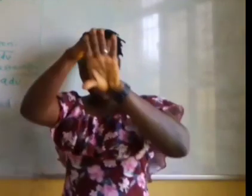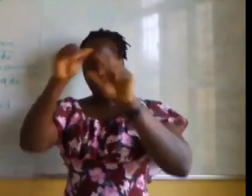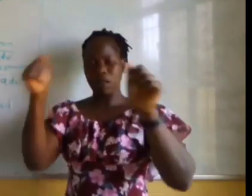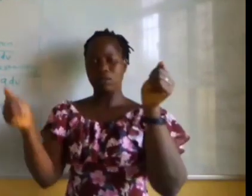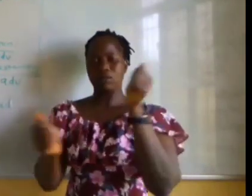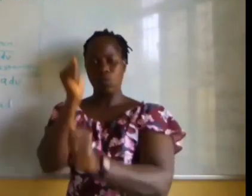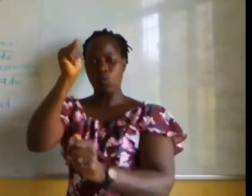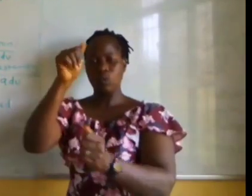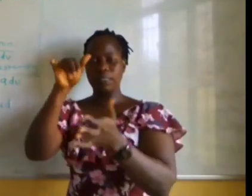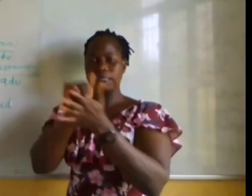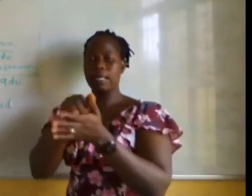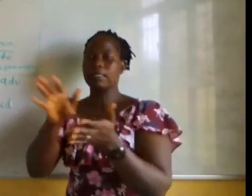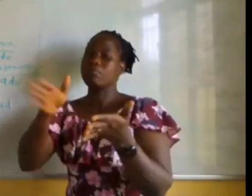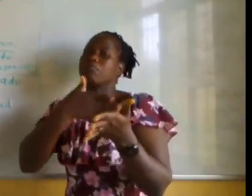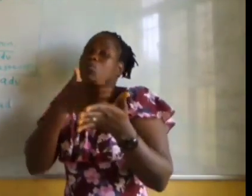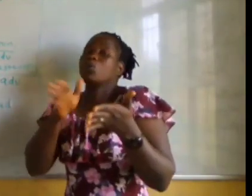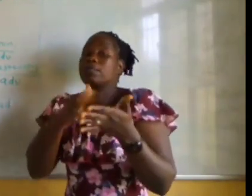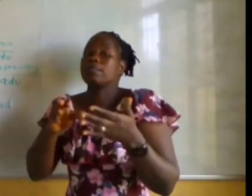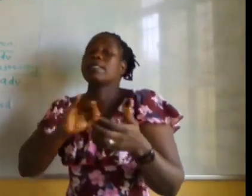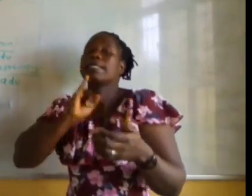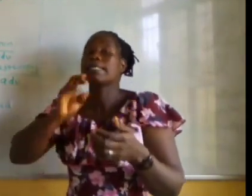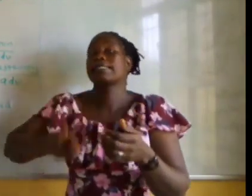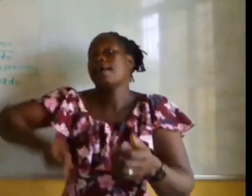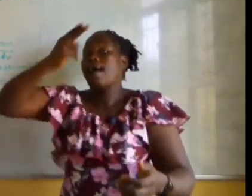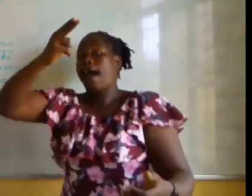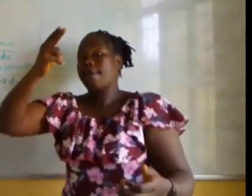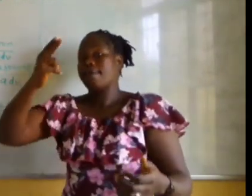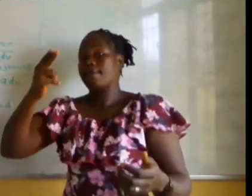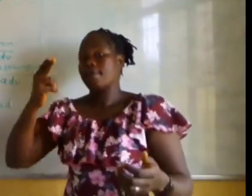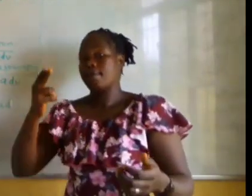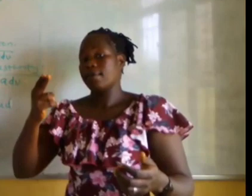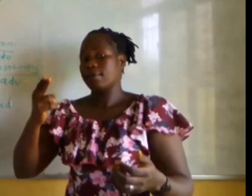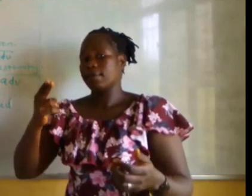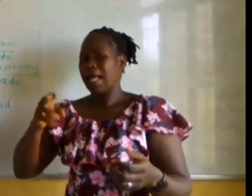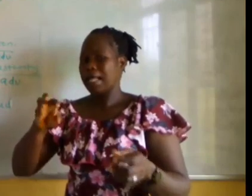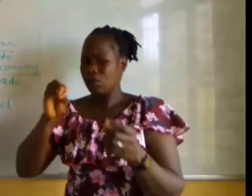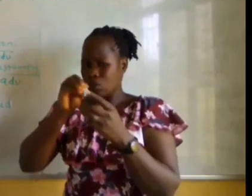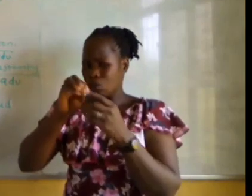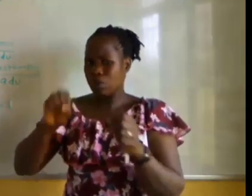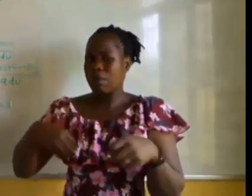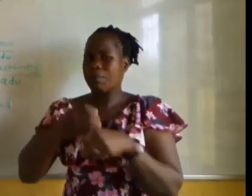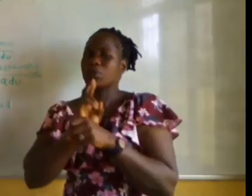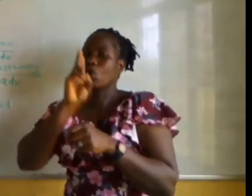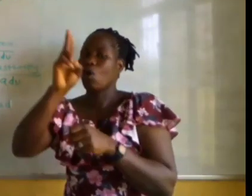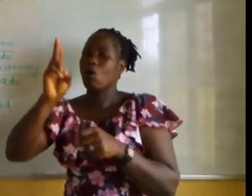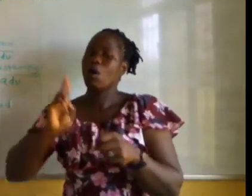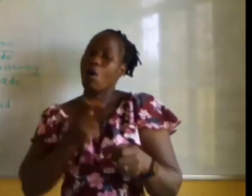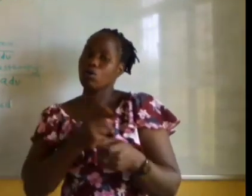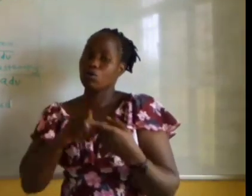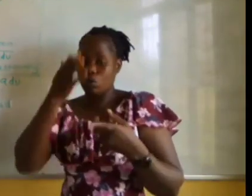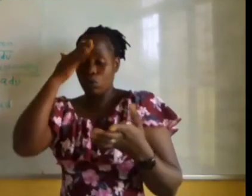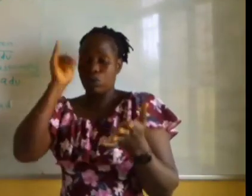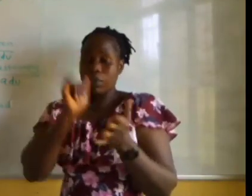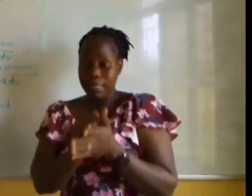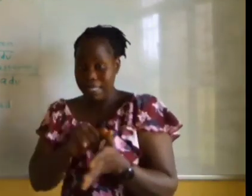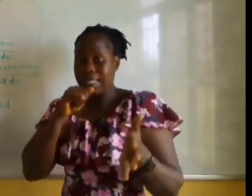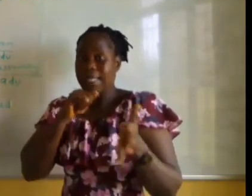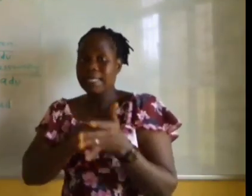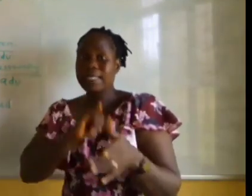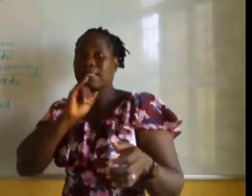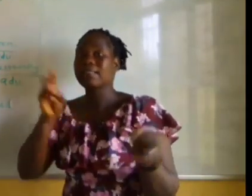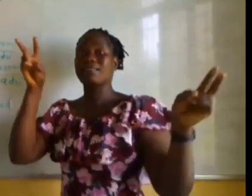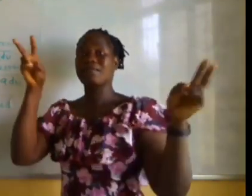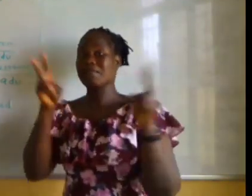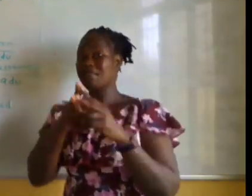the music. He said it was too loud. That is, it shows the extent of